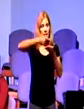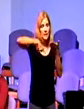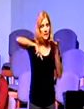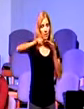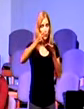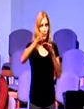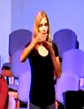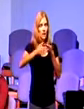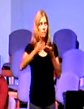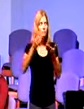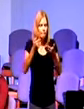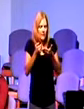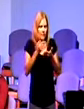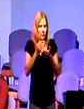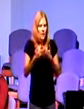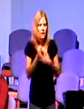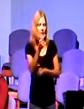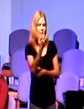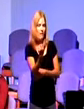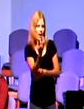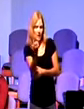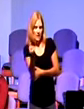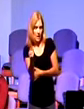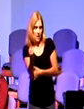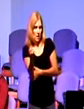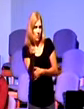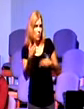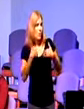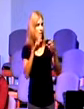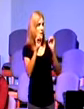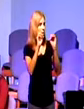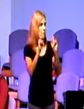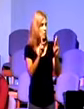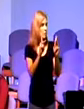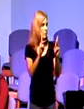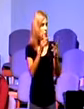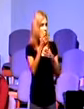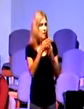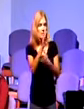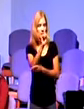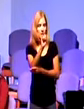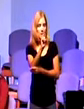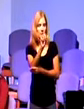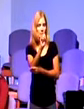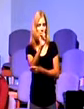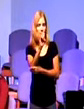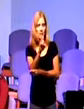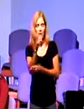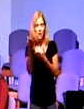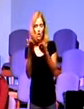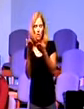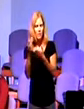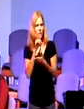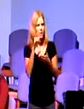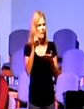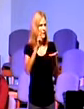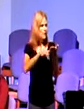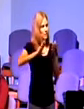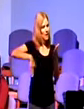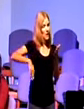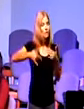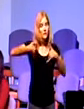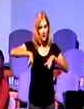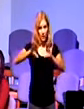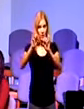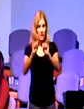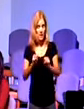weekend, this coming weekend, Friday and Saturday, we have the opportunity to be a part of Sussex Serve. If you haven't signed up for that, you still